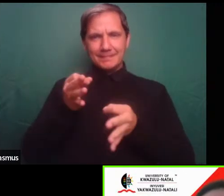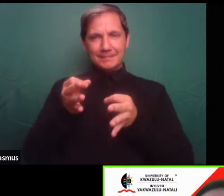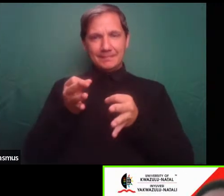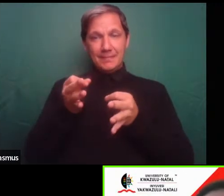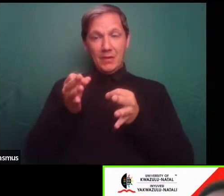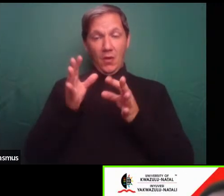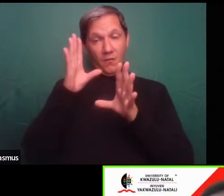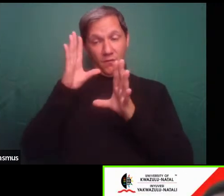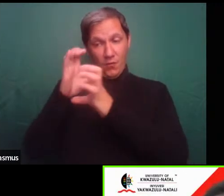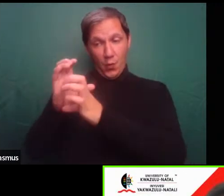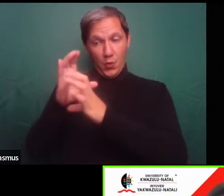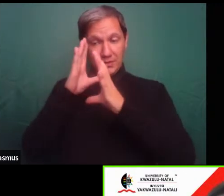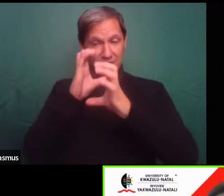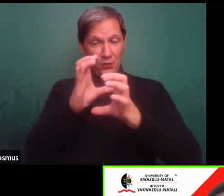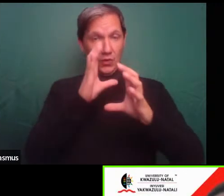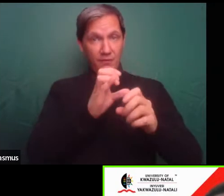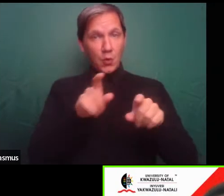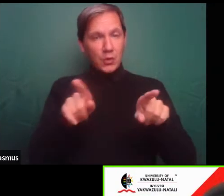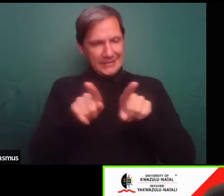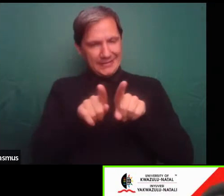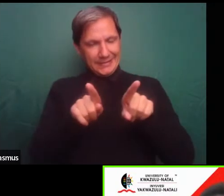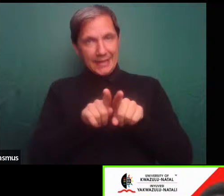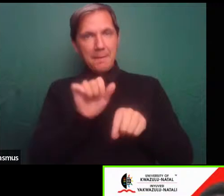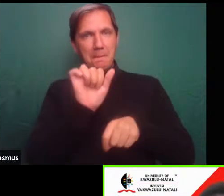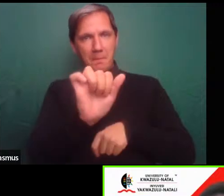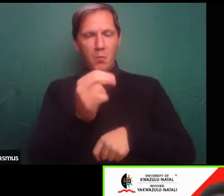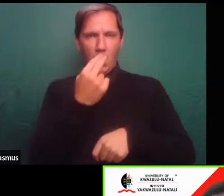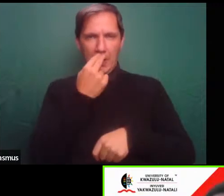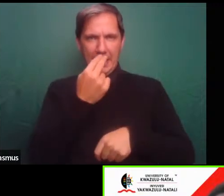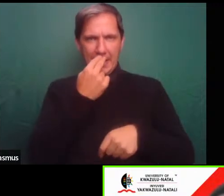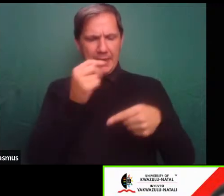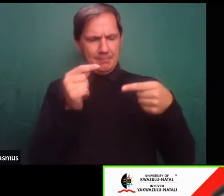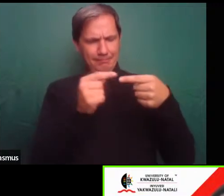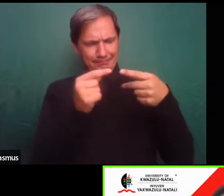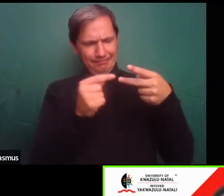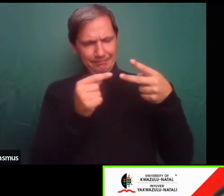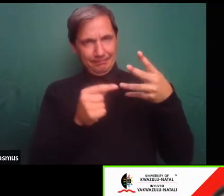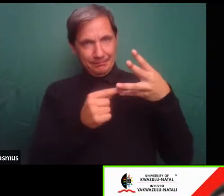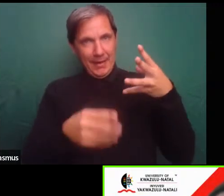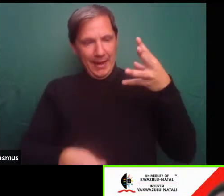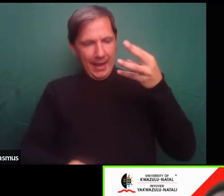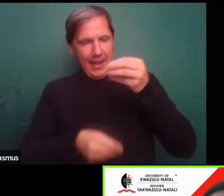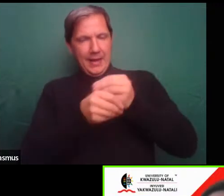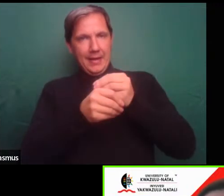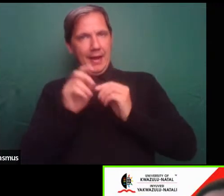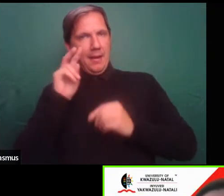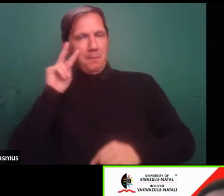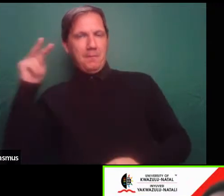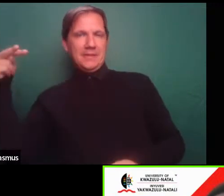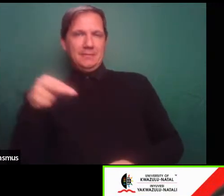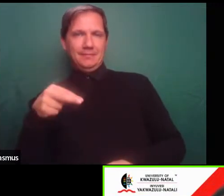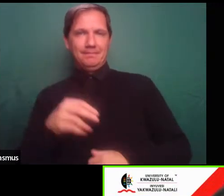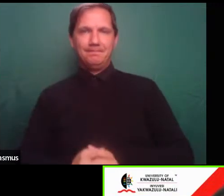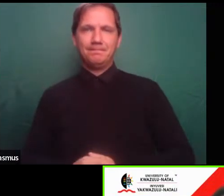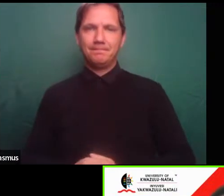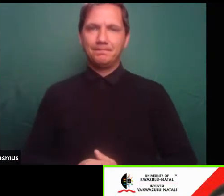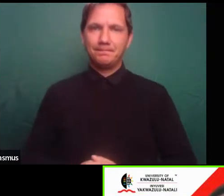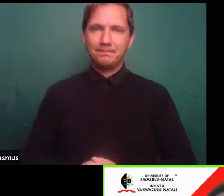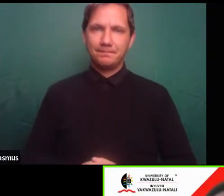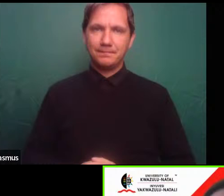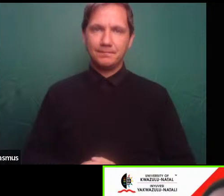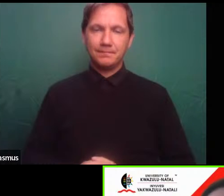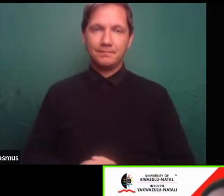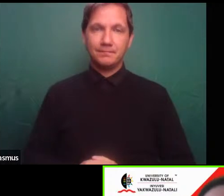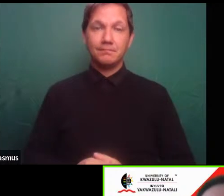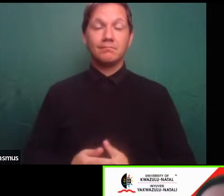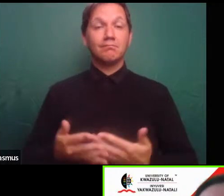highlighting some of the issues that Modieki has brought up and adding to that myself. So in